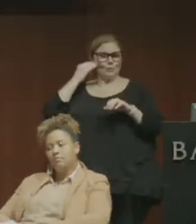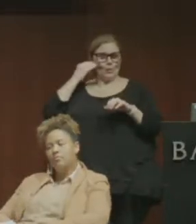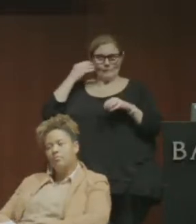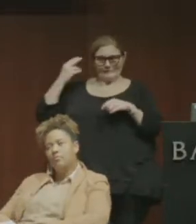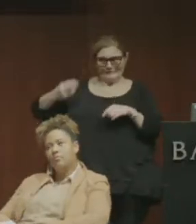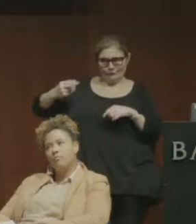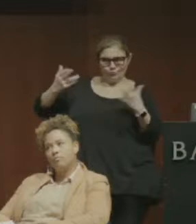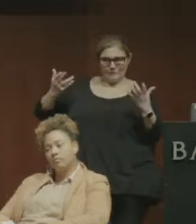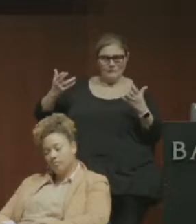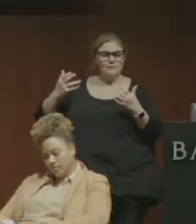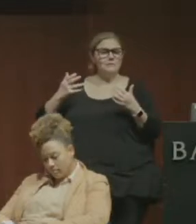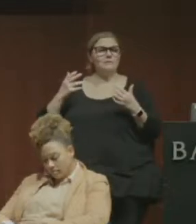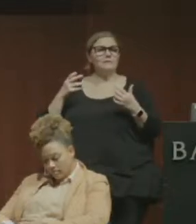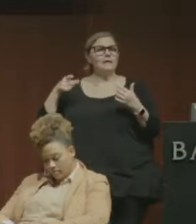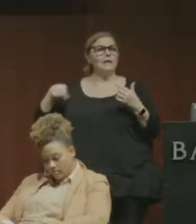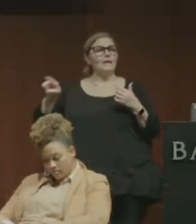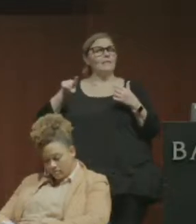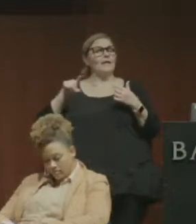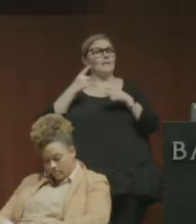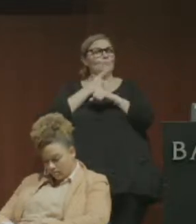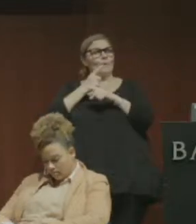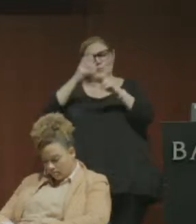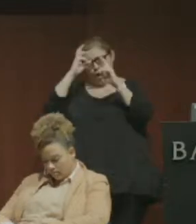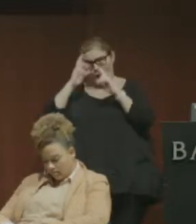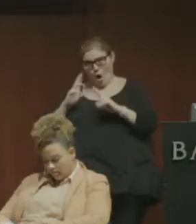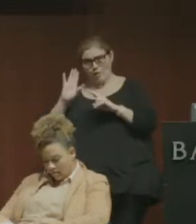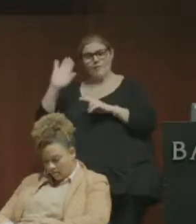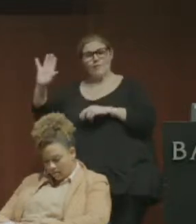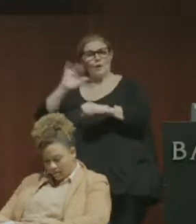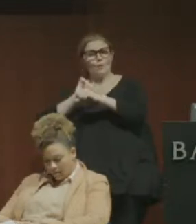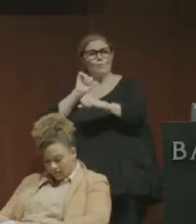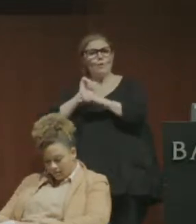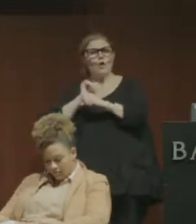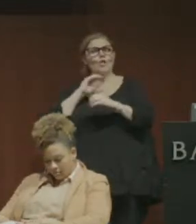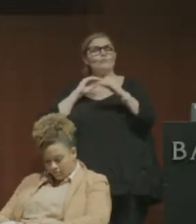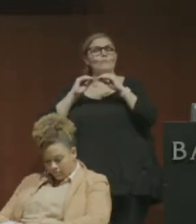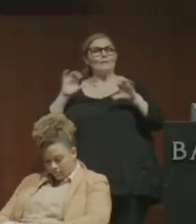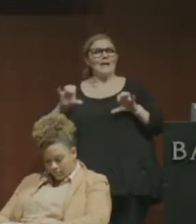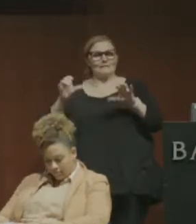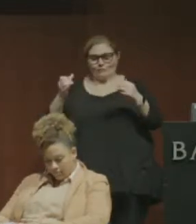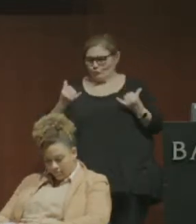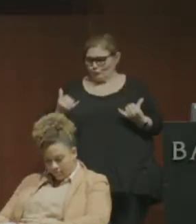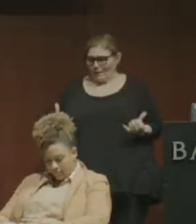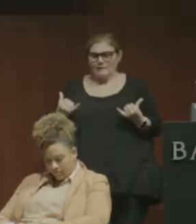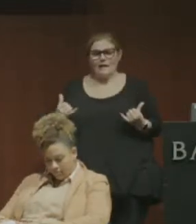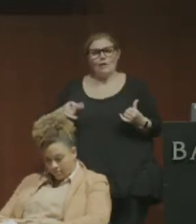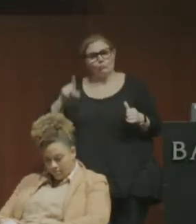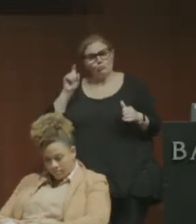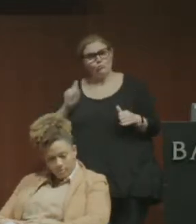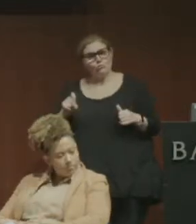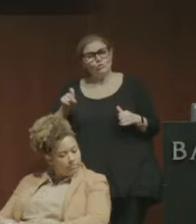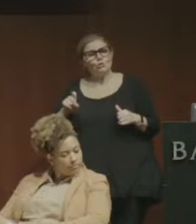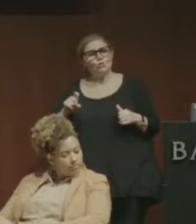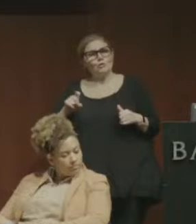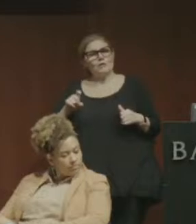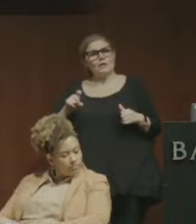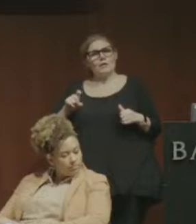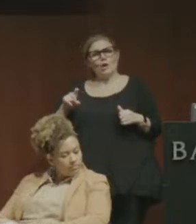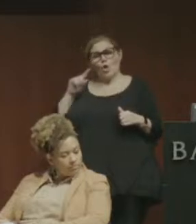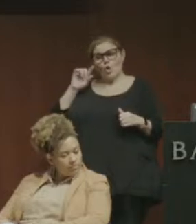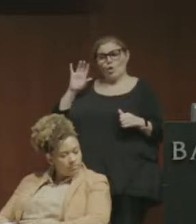history. And that to properly honor their efforts, reparations activists in the present ought to focus on their